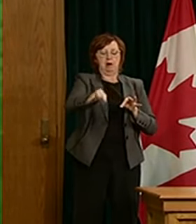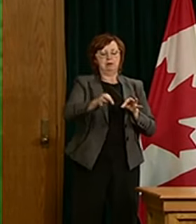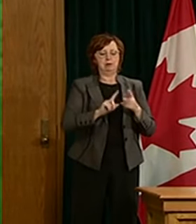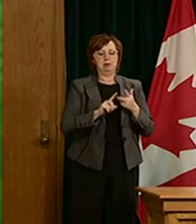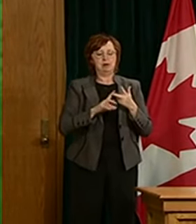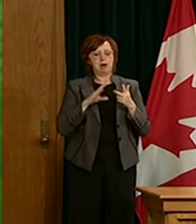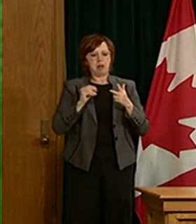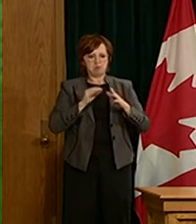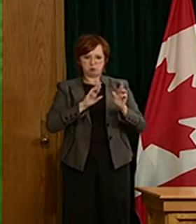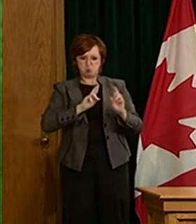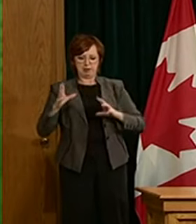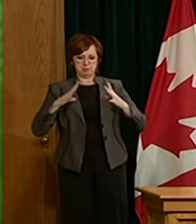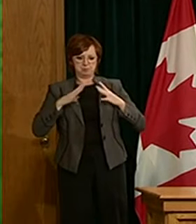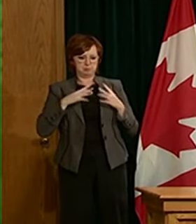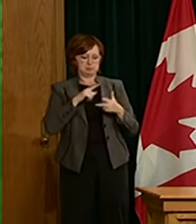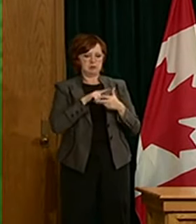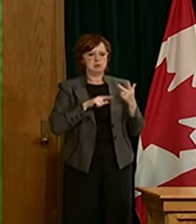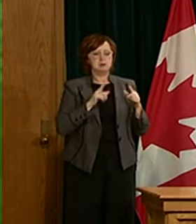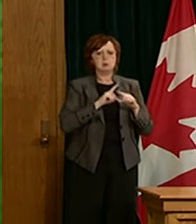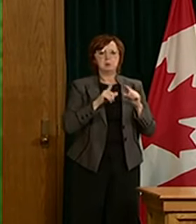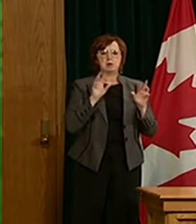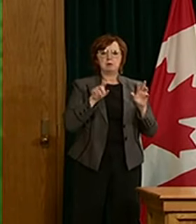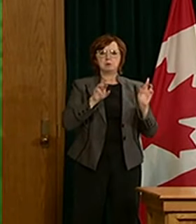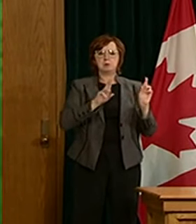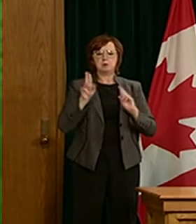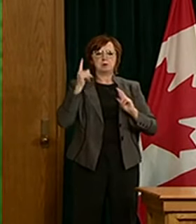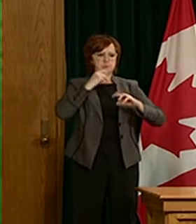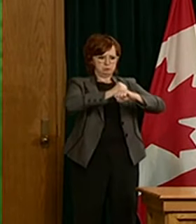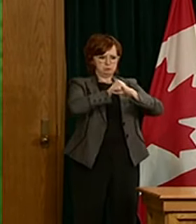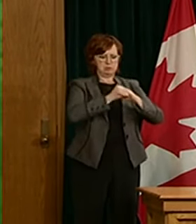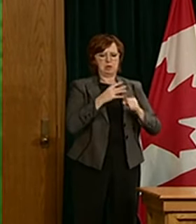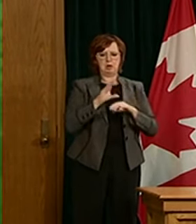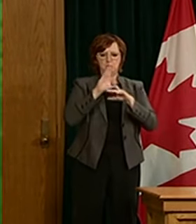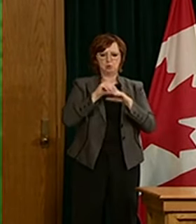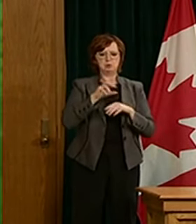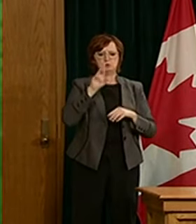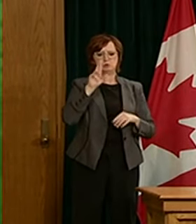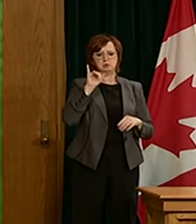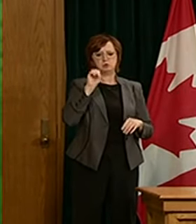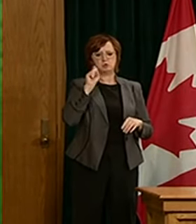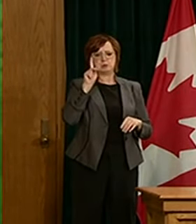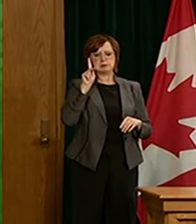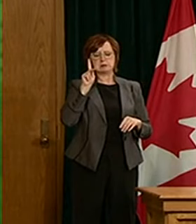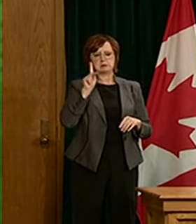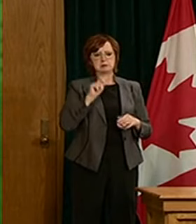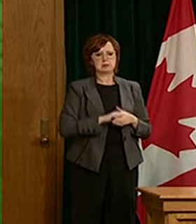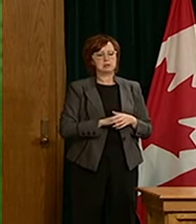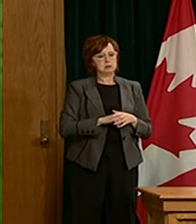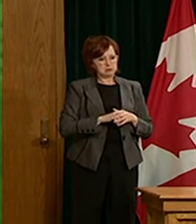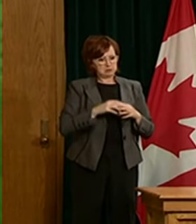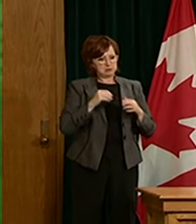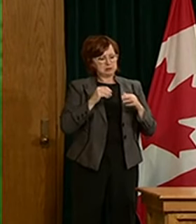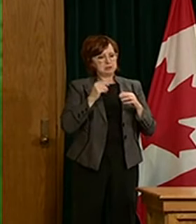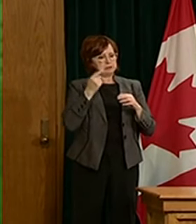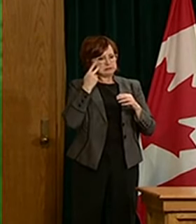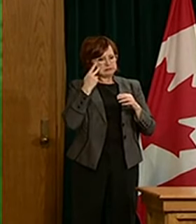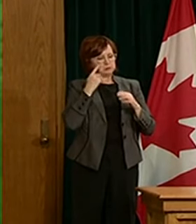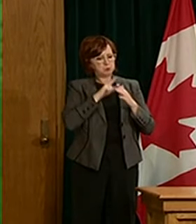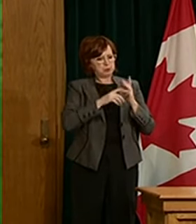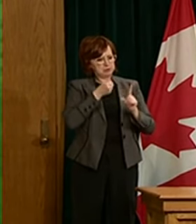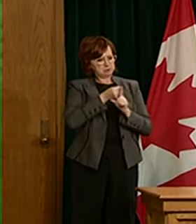at the distribution of risk and protective factors and the direct and indirect impacts of COVID-19 across different population